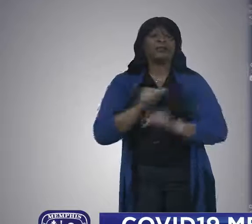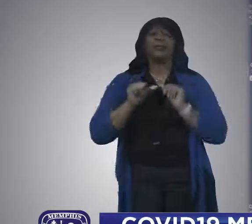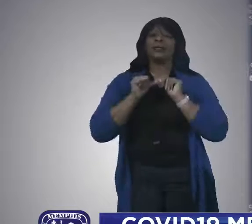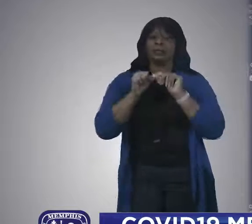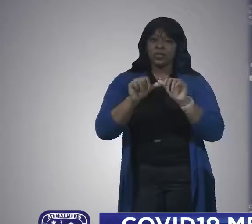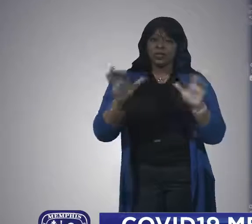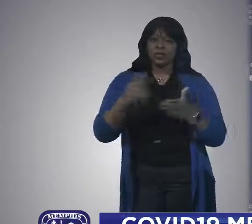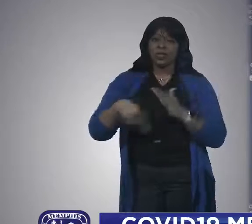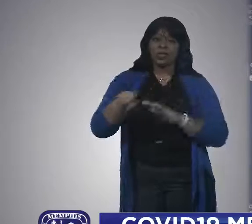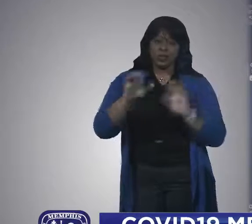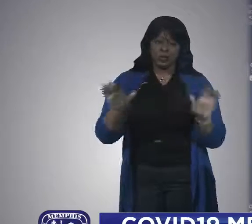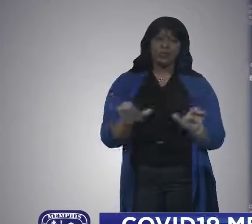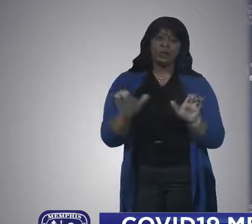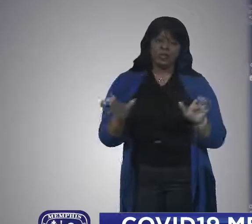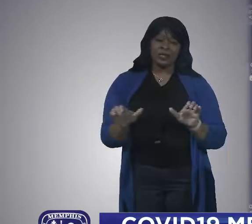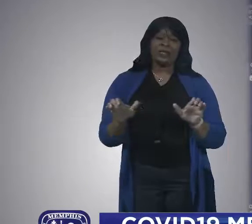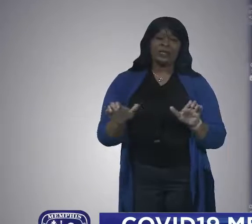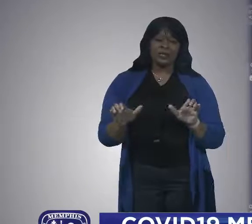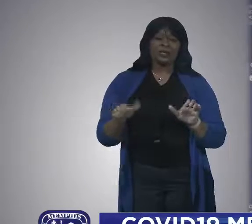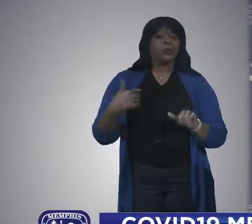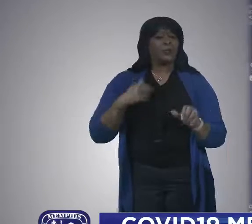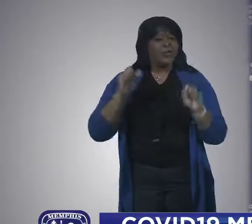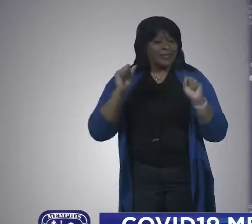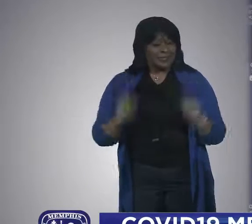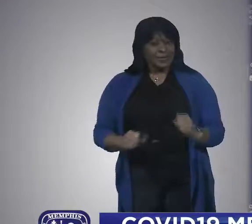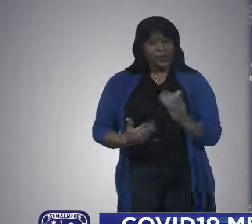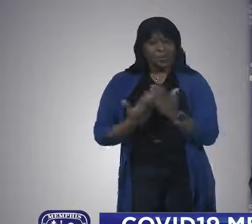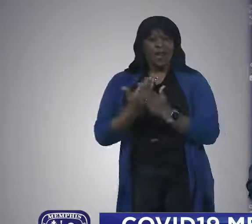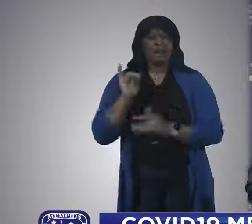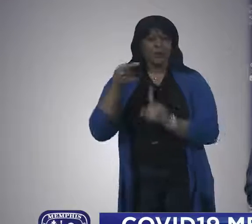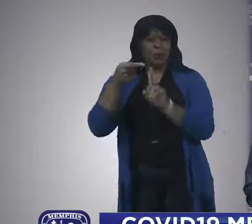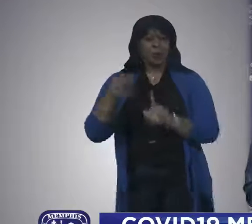doing what we're doing so we can get there.